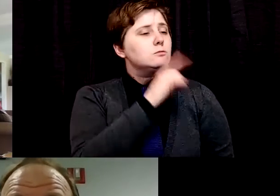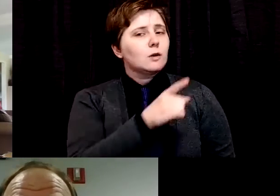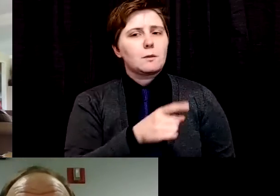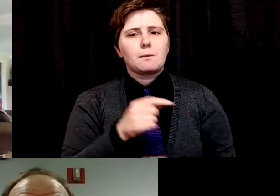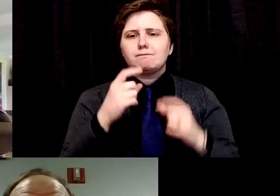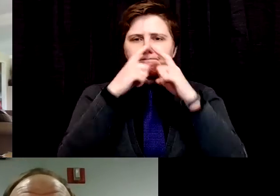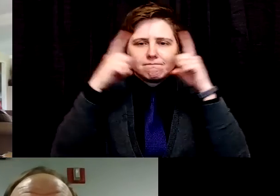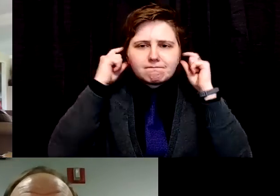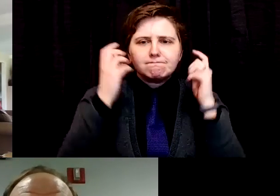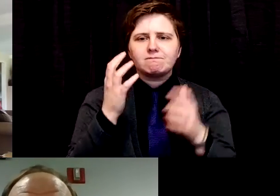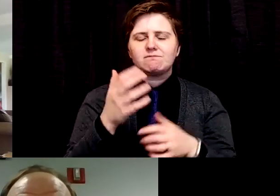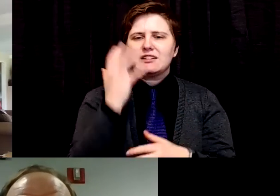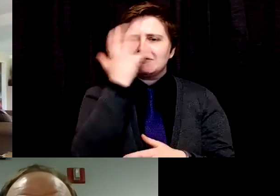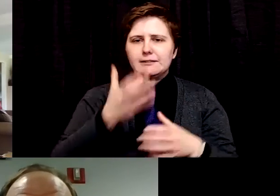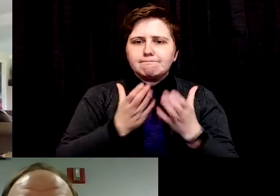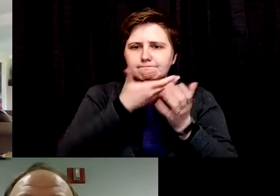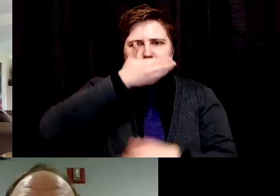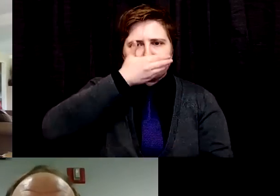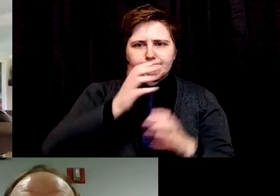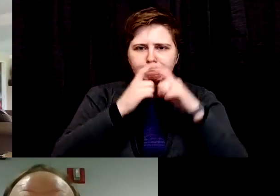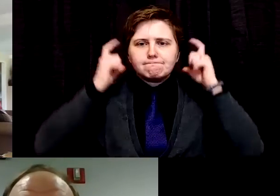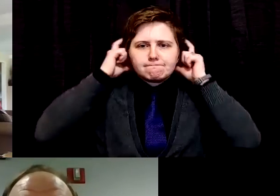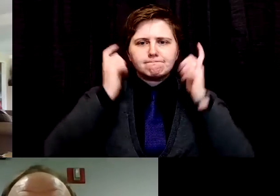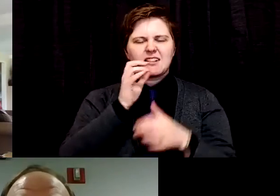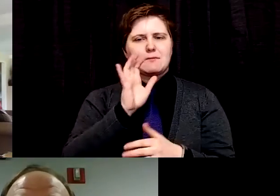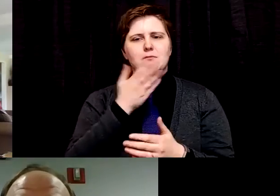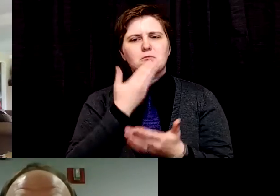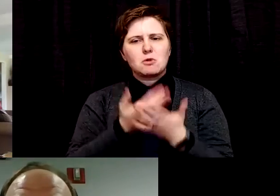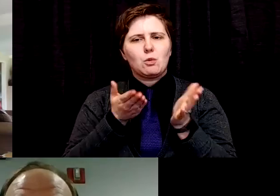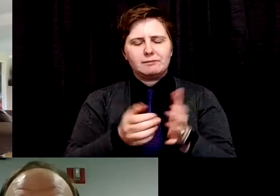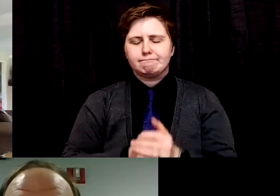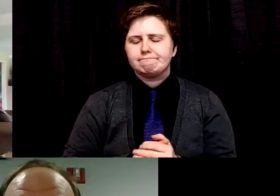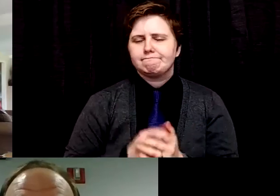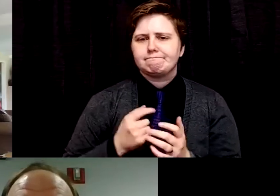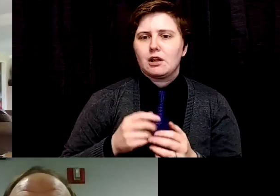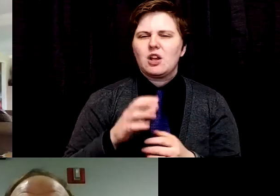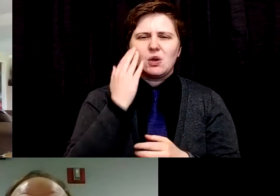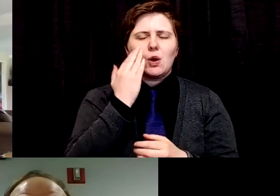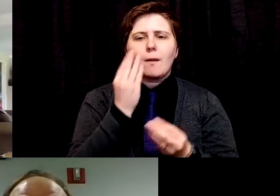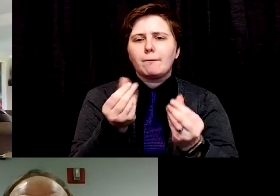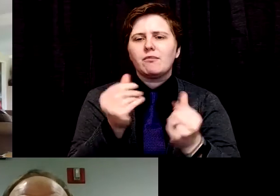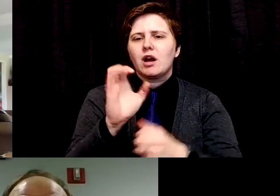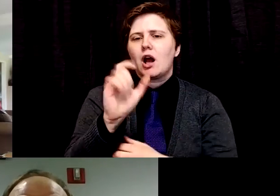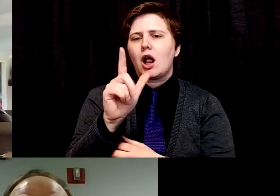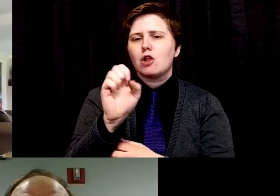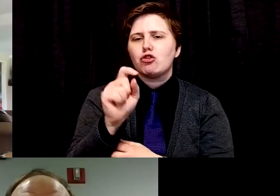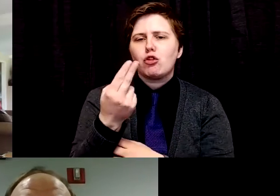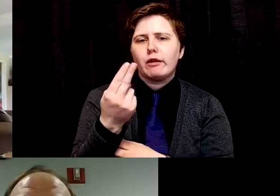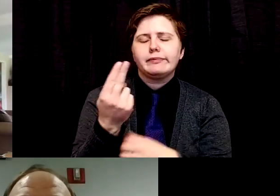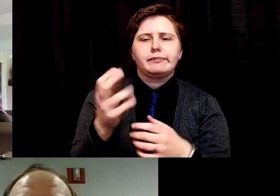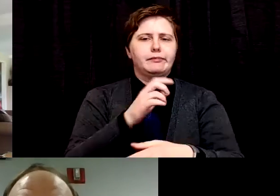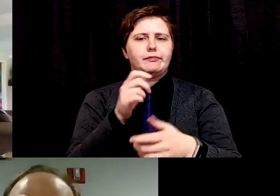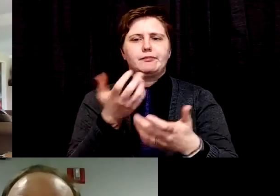coverings. I think that's a great way to term this. The face coverings are, those cloths that we talked about last week